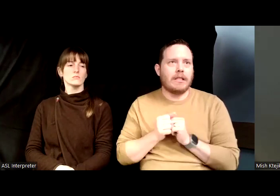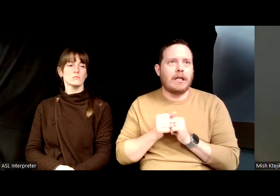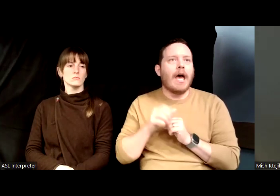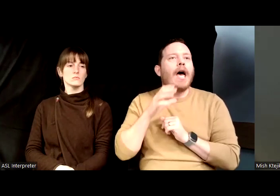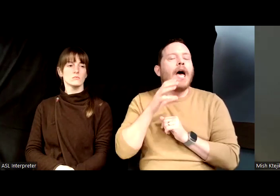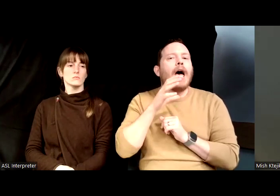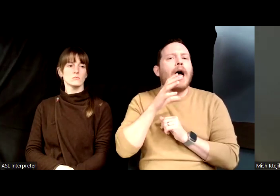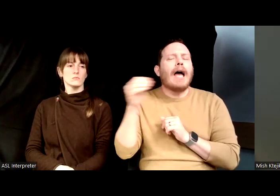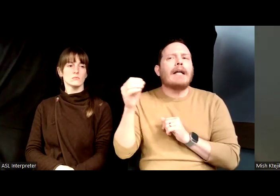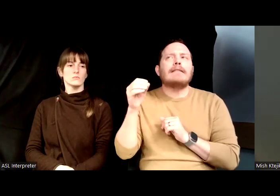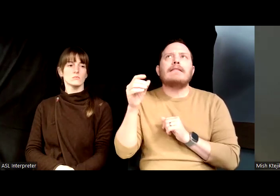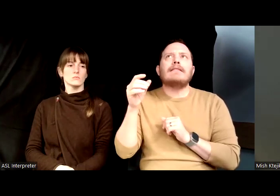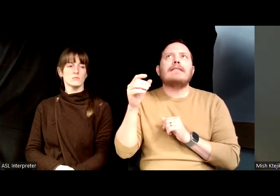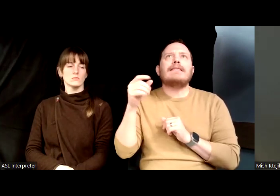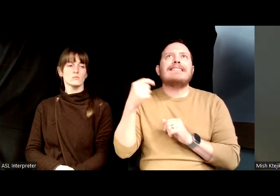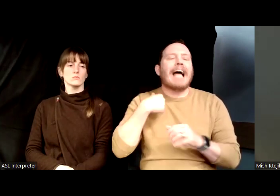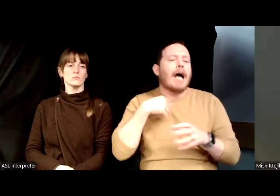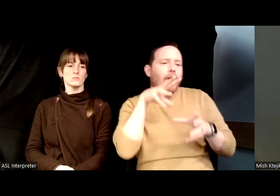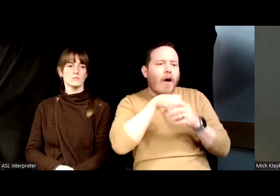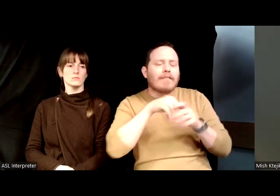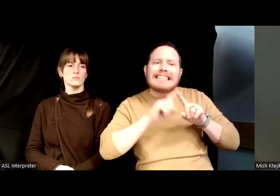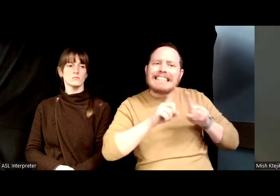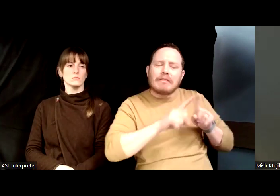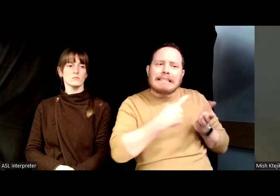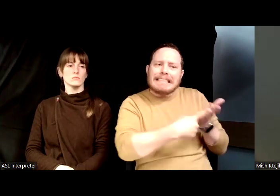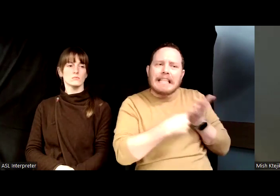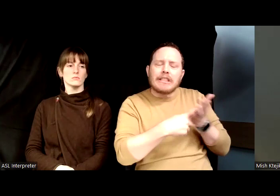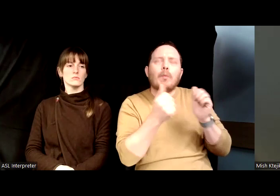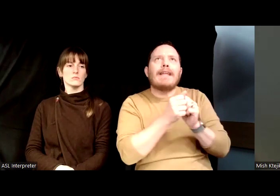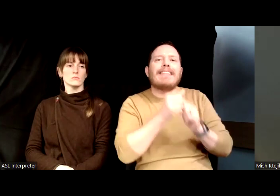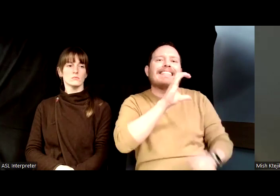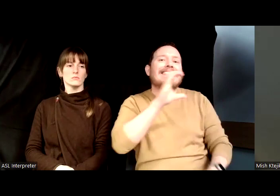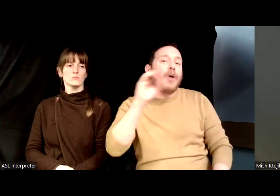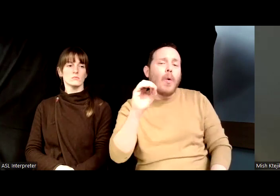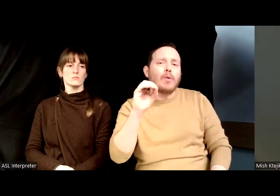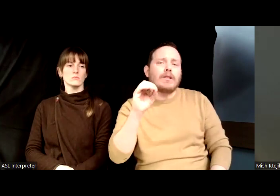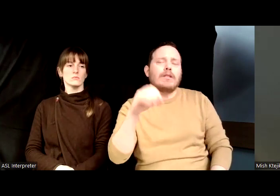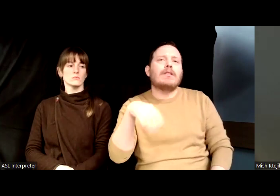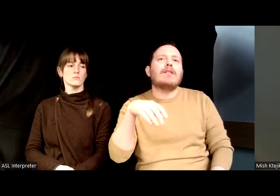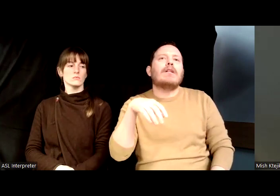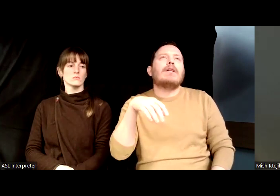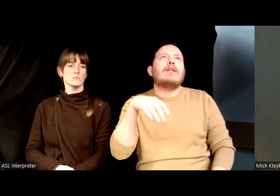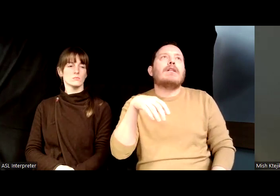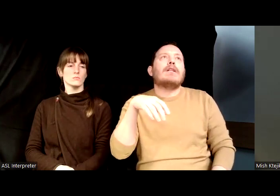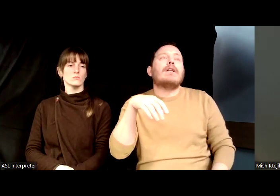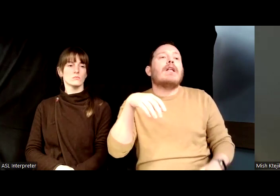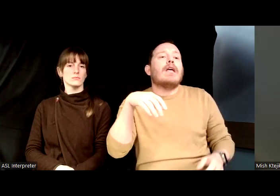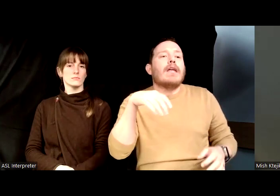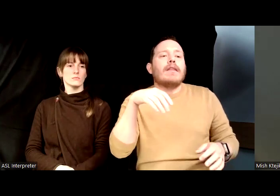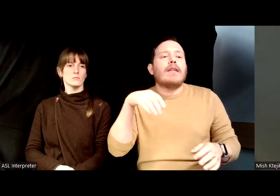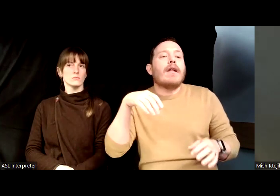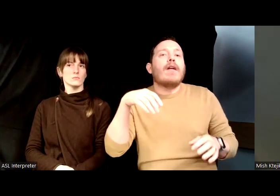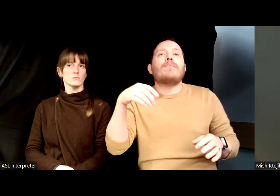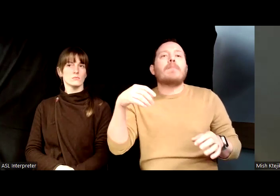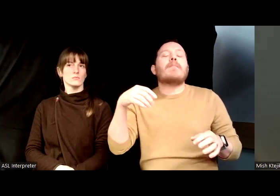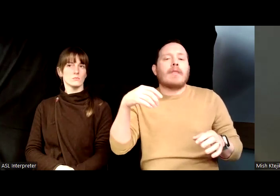the coda is not going to be someone who is licensed possibly. And I feel like that is maybe a different